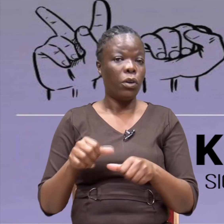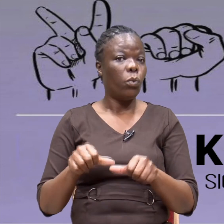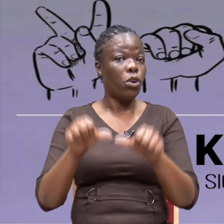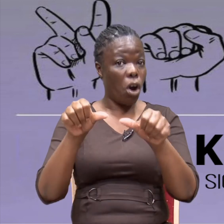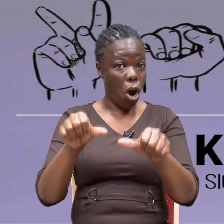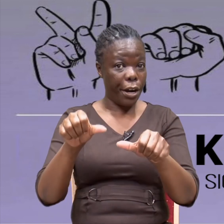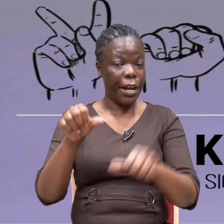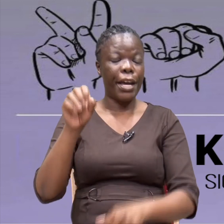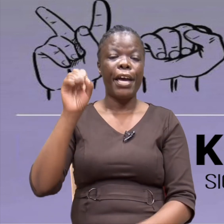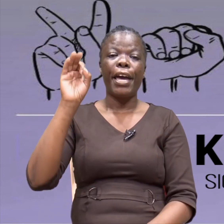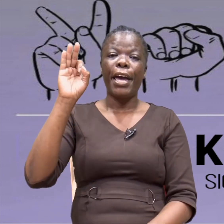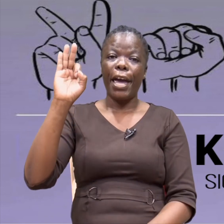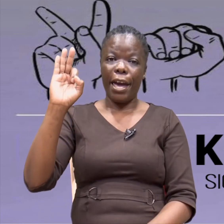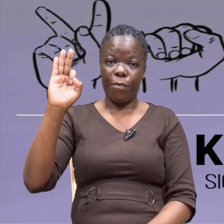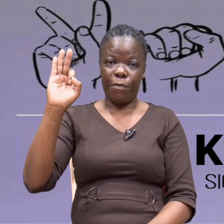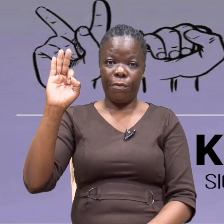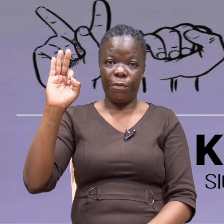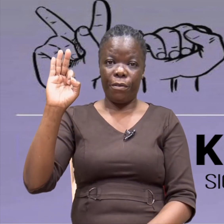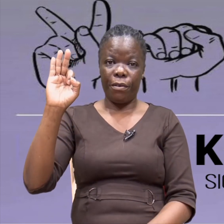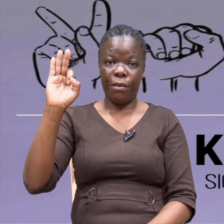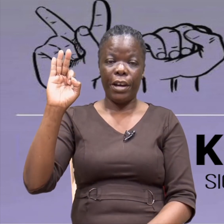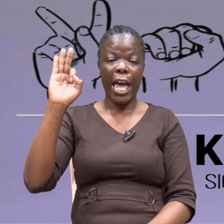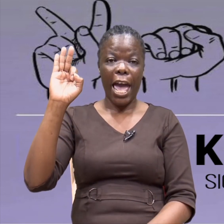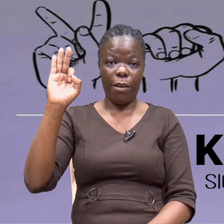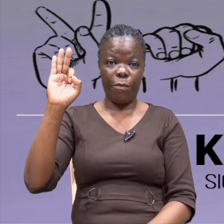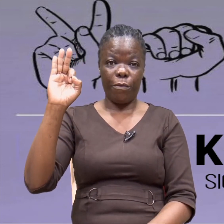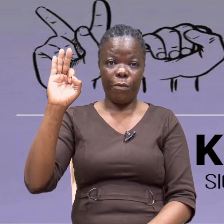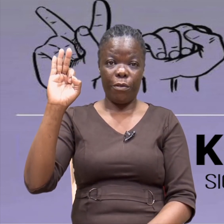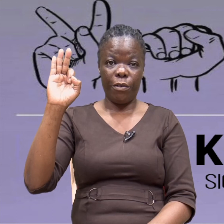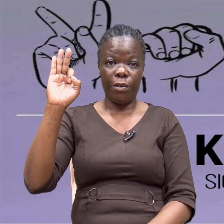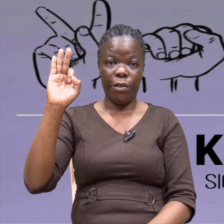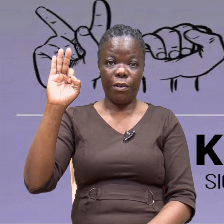We go on. F, F,